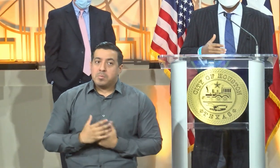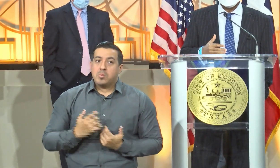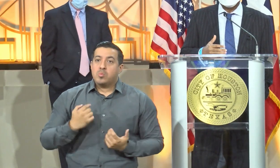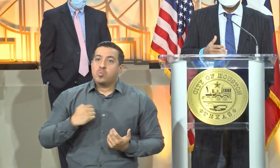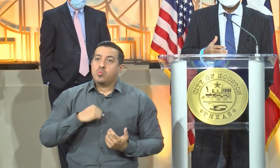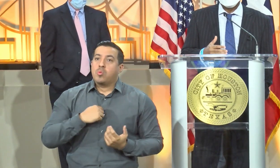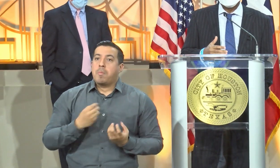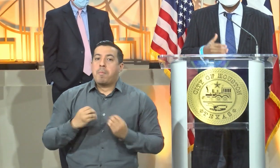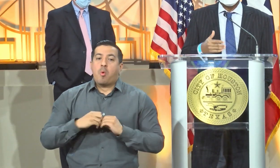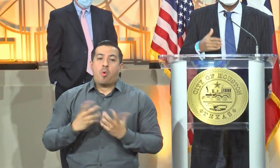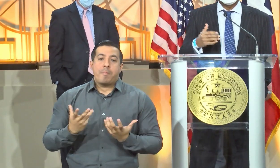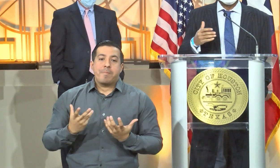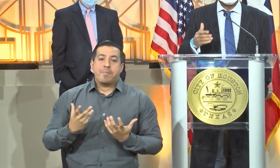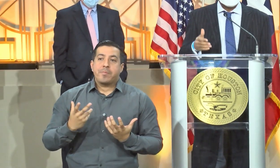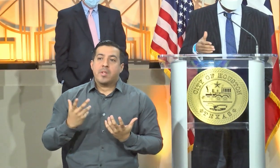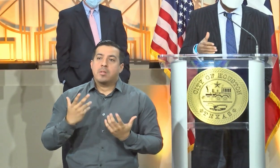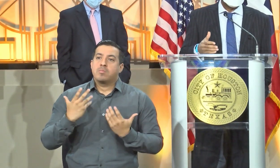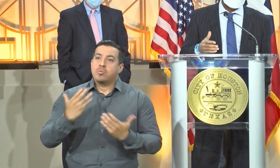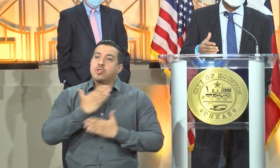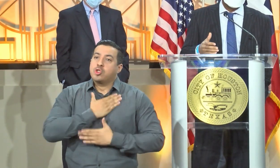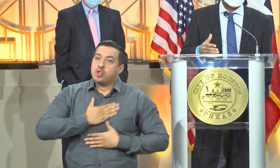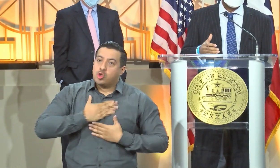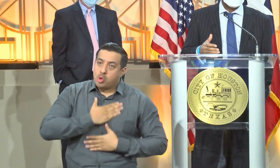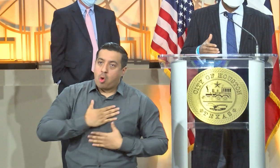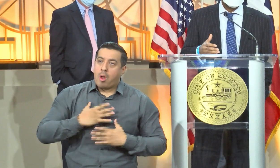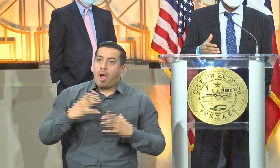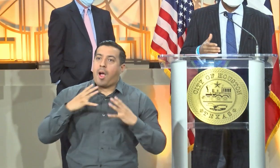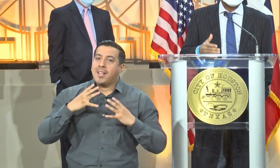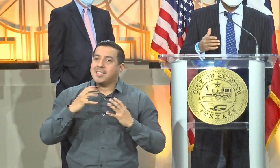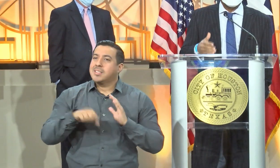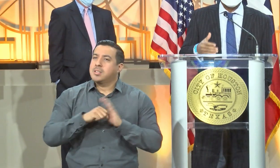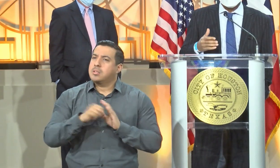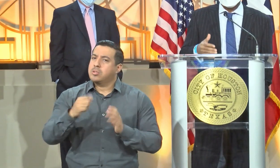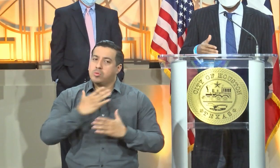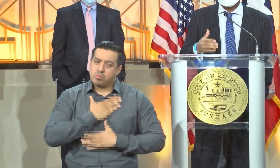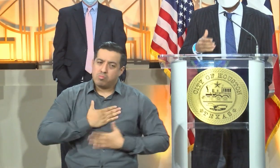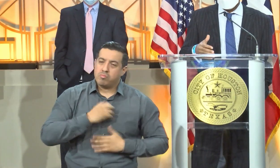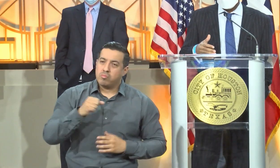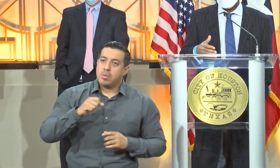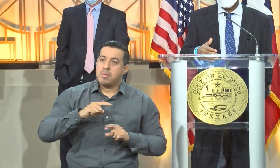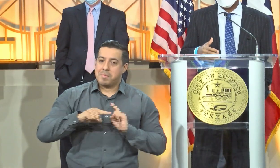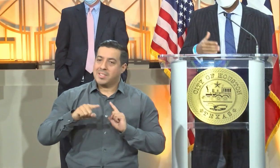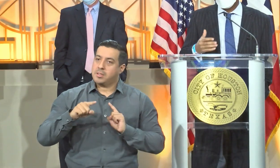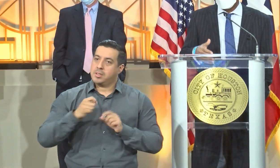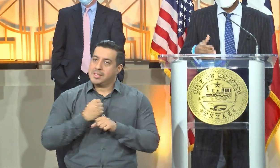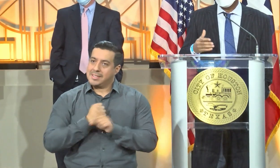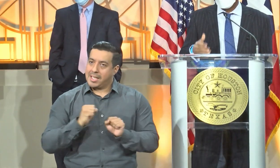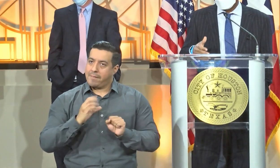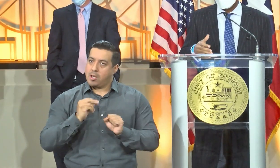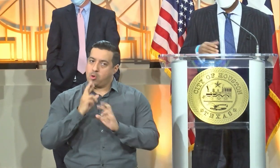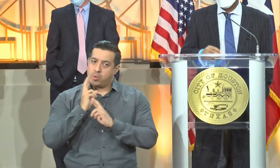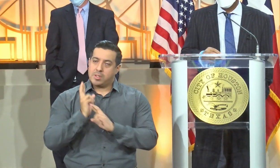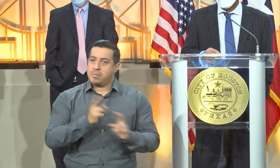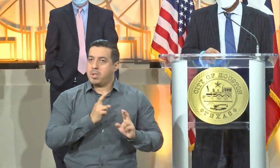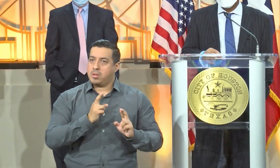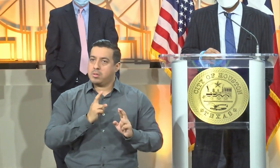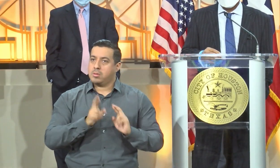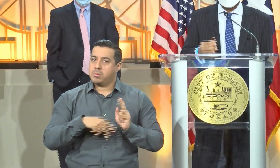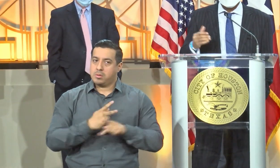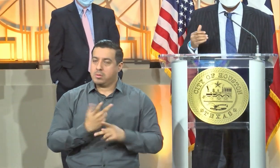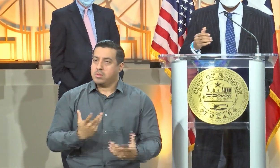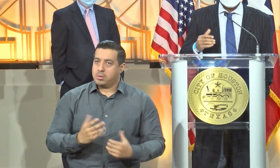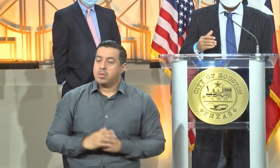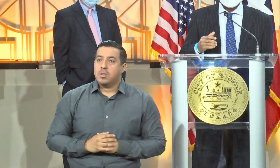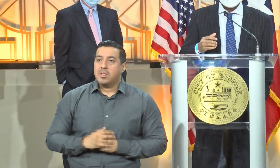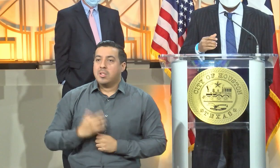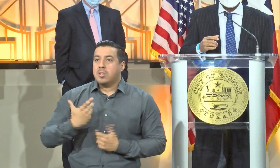let's enjoy the holiday season, but let's do it in a safe and respectful fashion, knowing